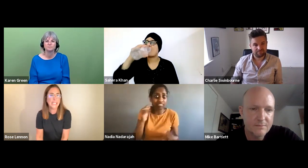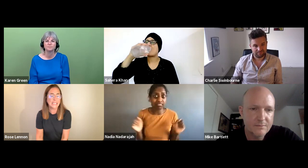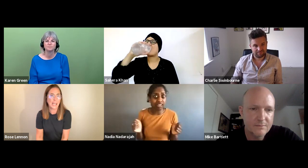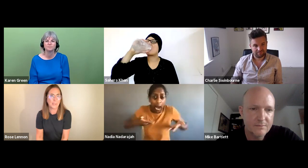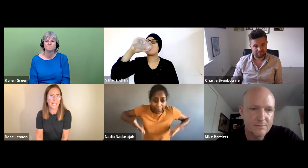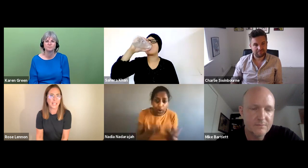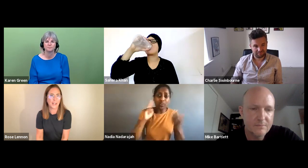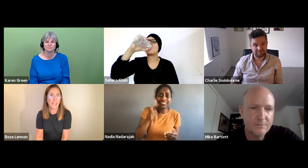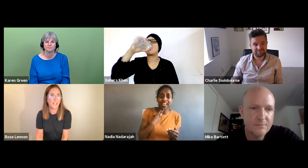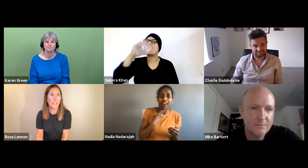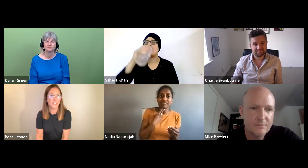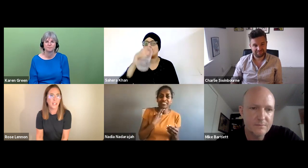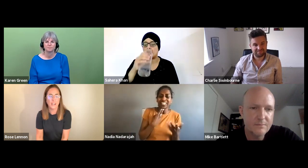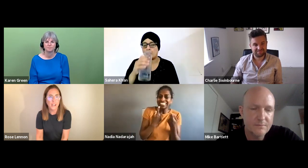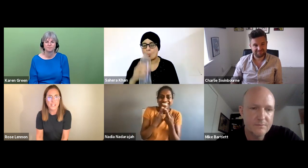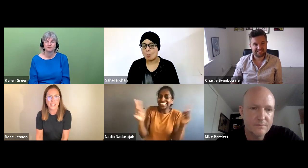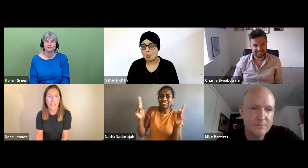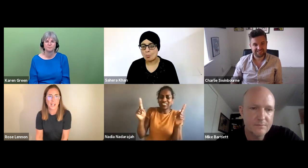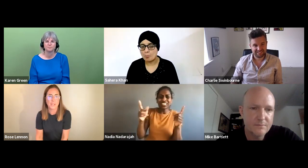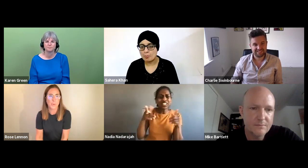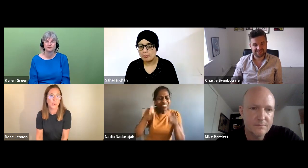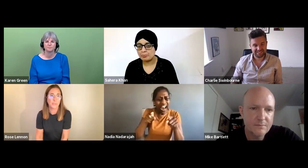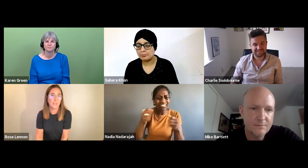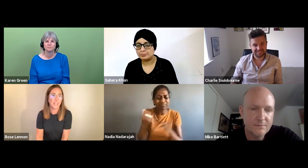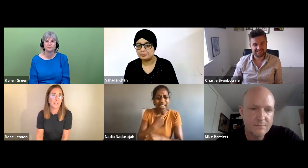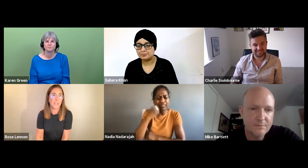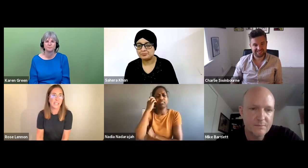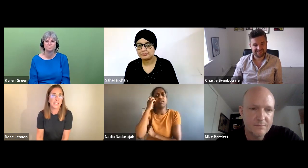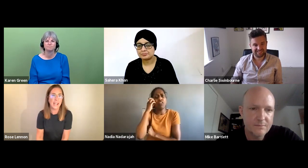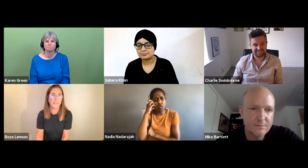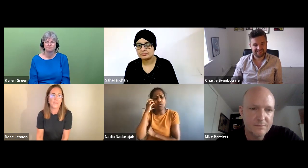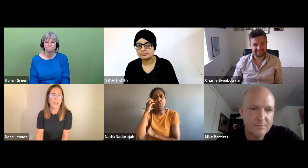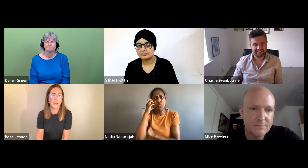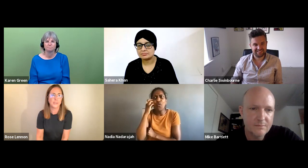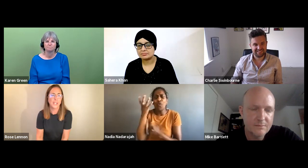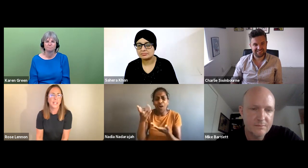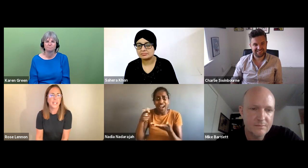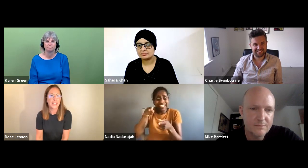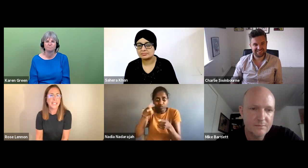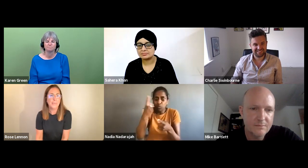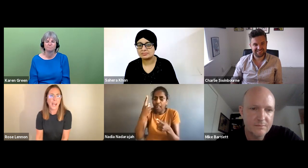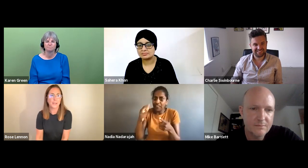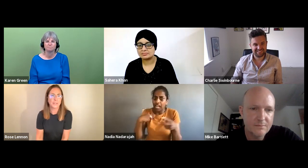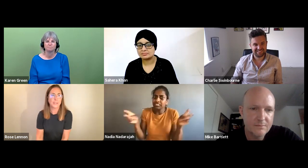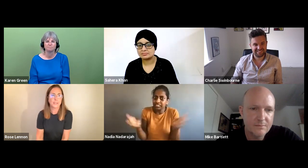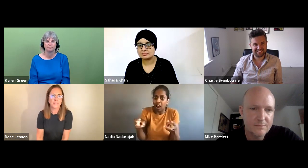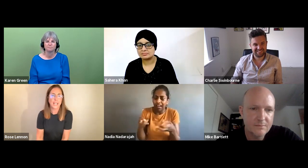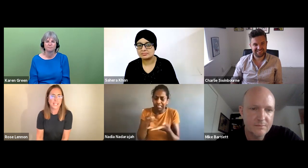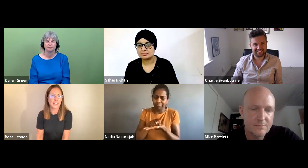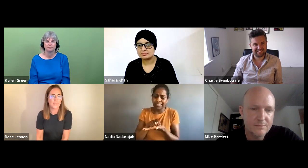in that place. I've never heard anything. I was born completely deaf. So thinking about creating